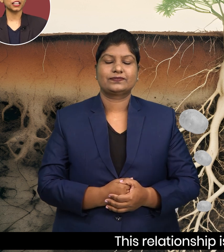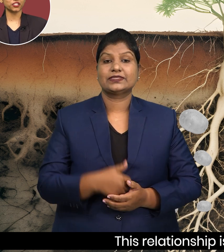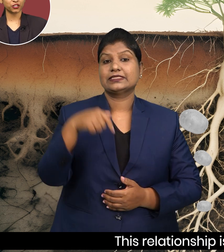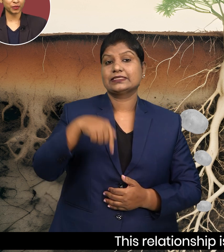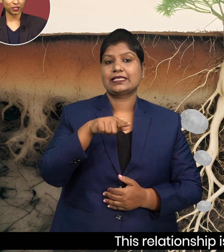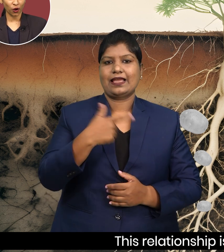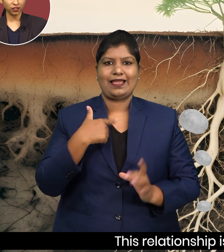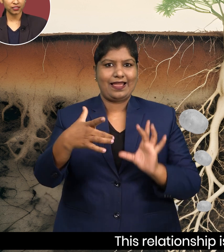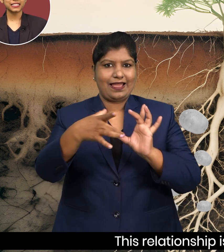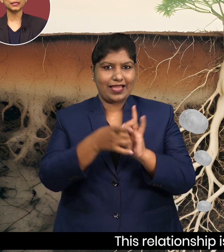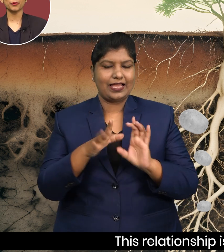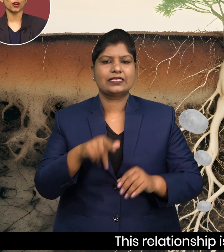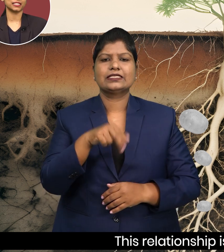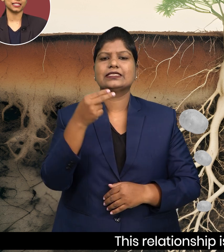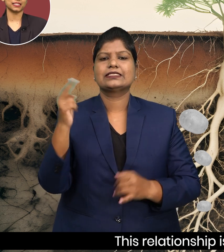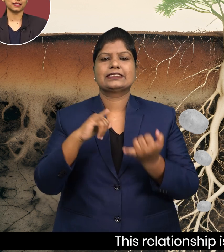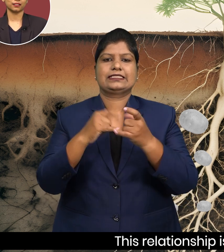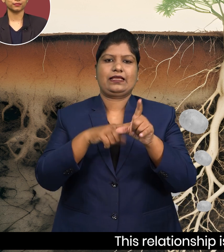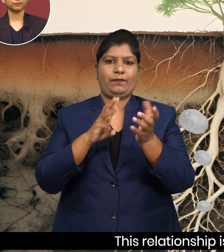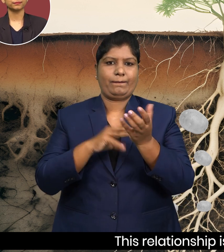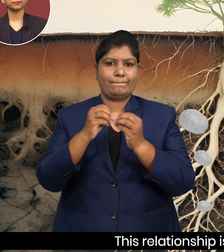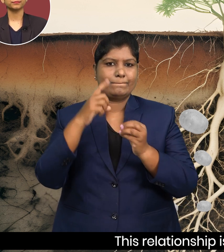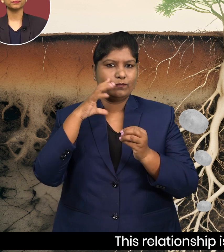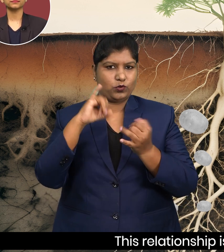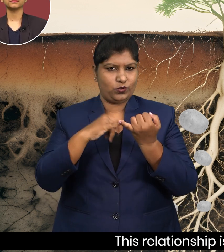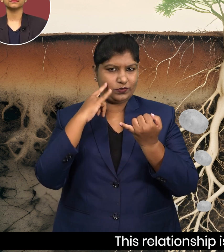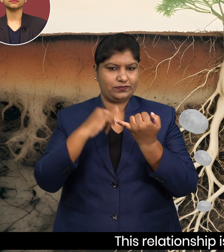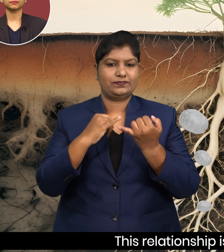This relationship is called symbiosis.